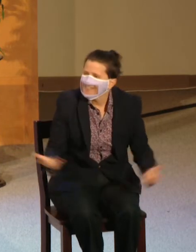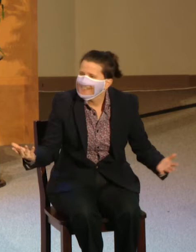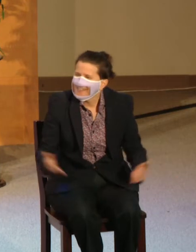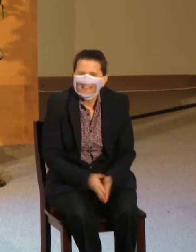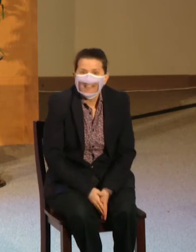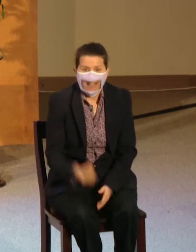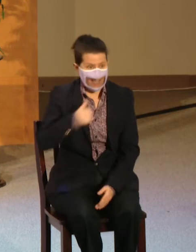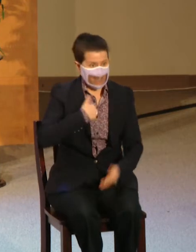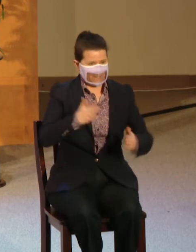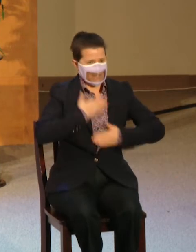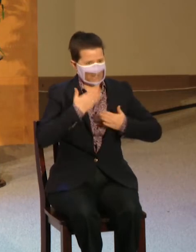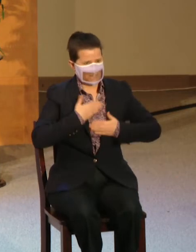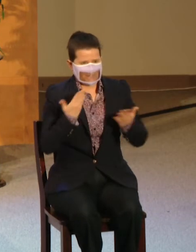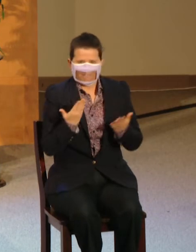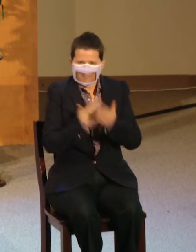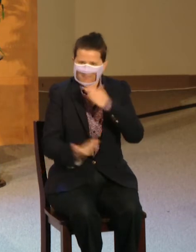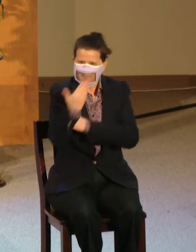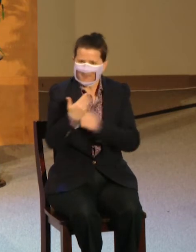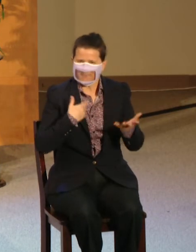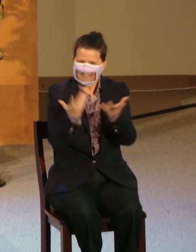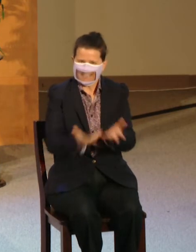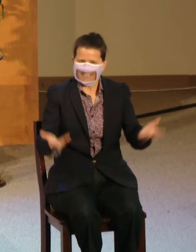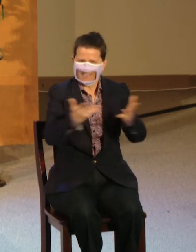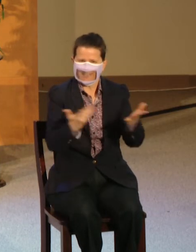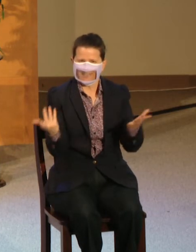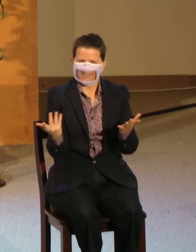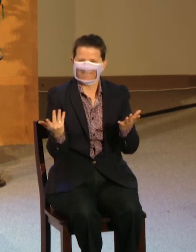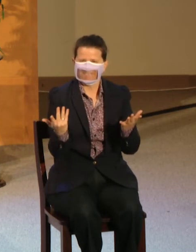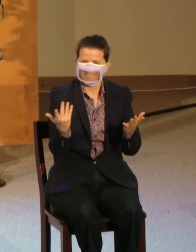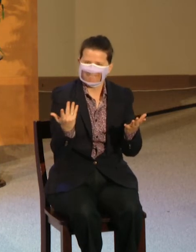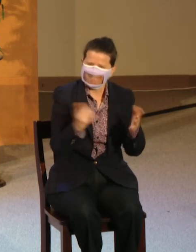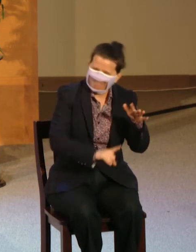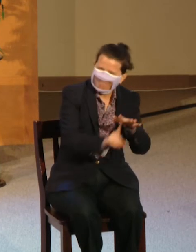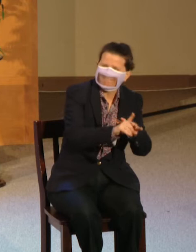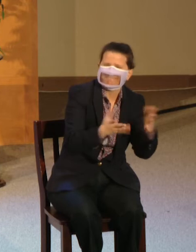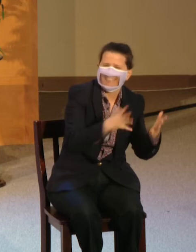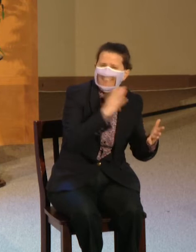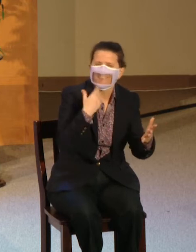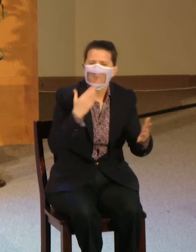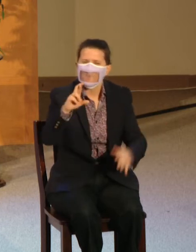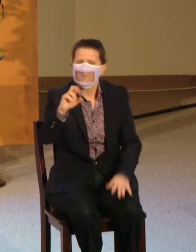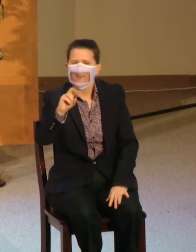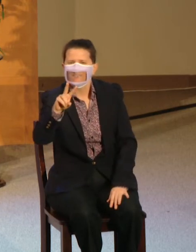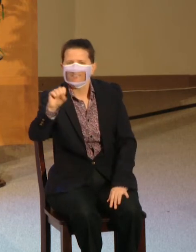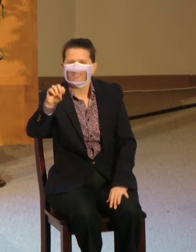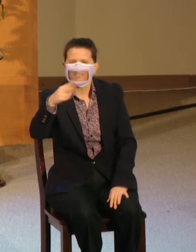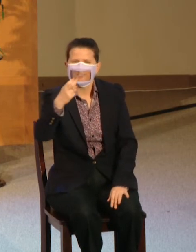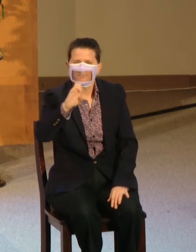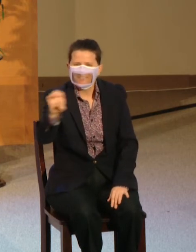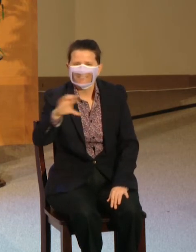I'm happy to be here this morning. Reverend Cherie and Graham are on vacation, and we bless them and know that